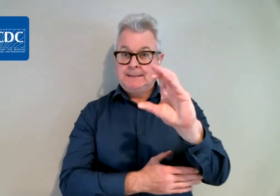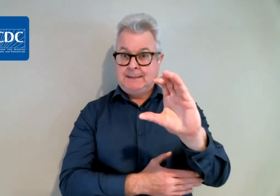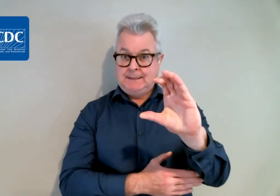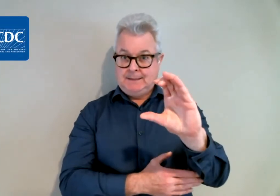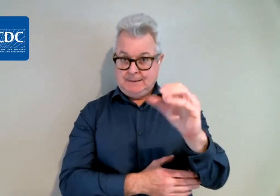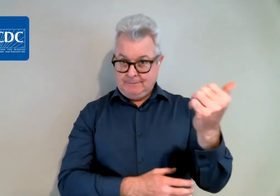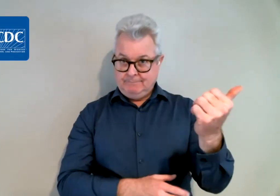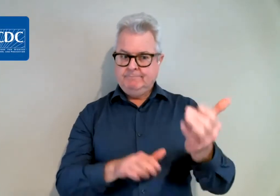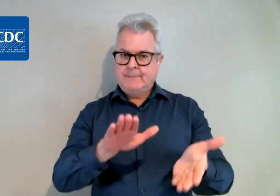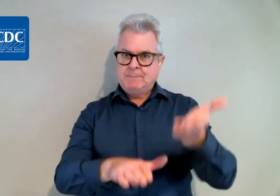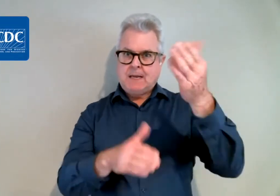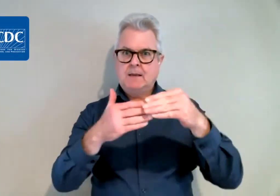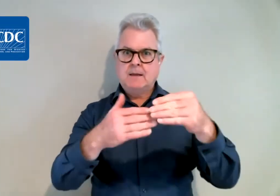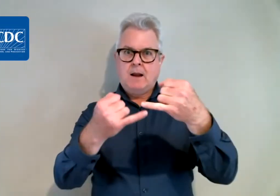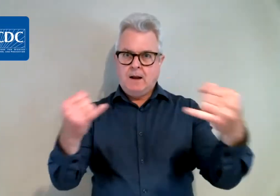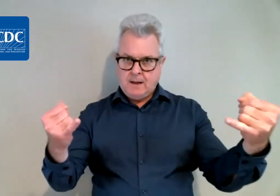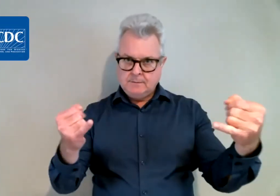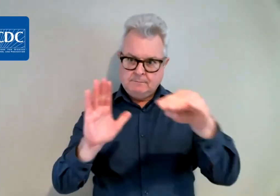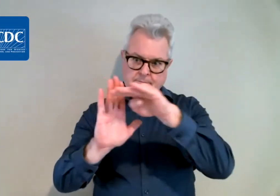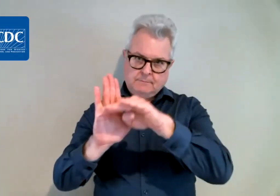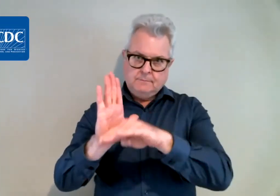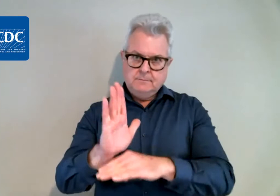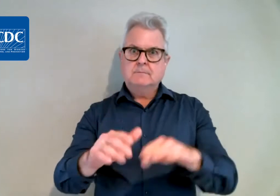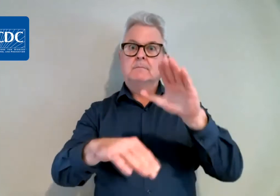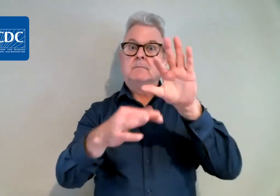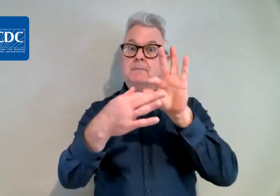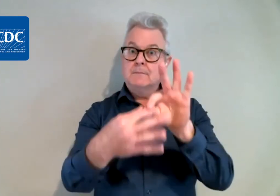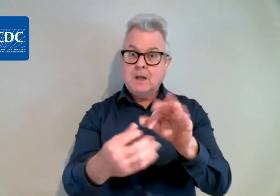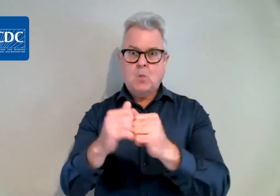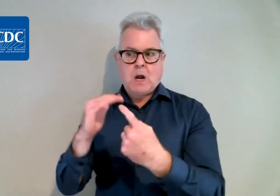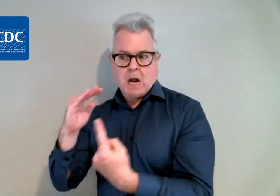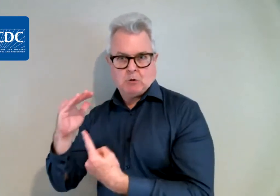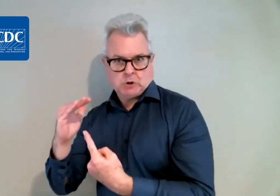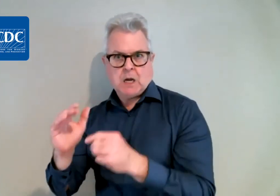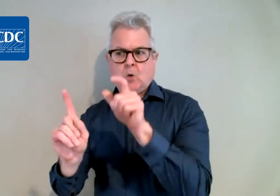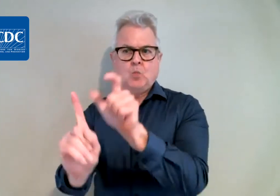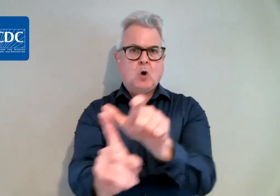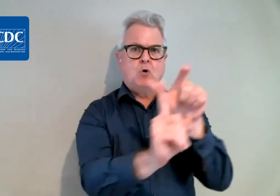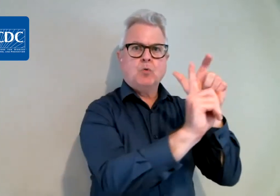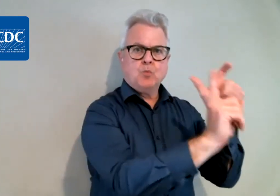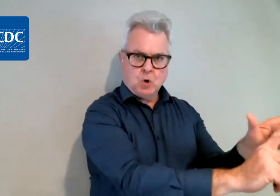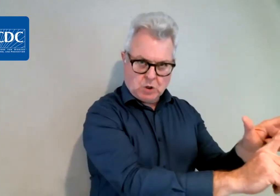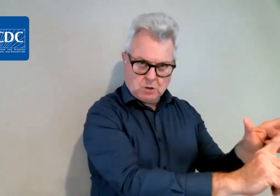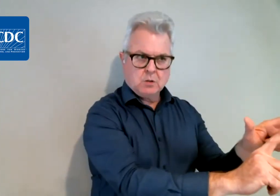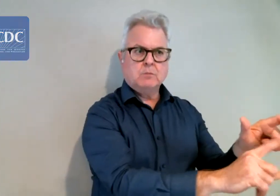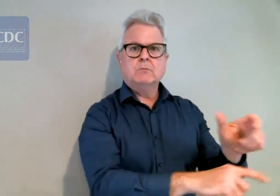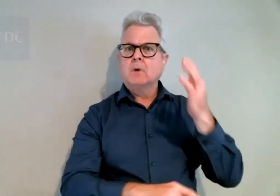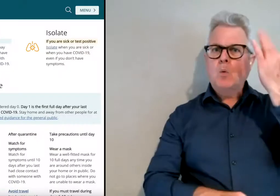Recently, the CDC has updated their guidelines as of January 26,